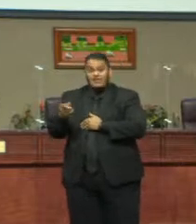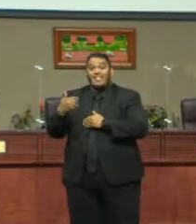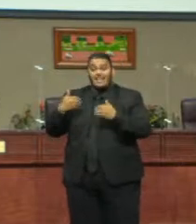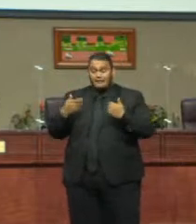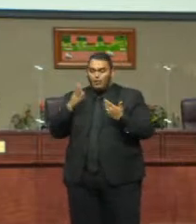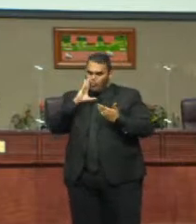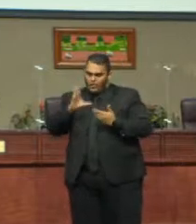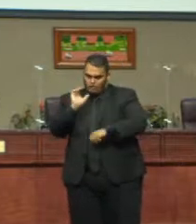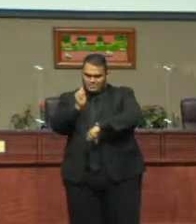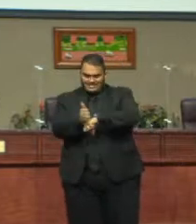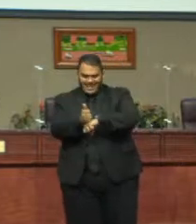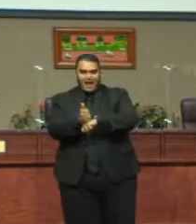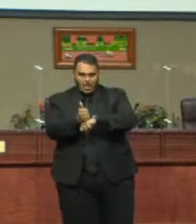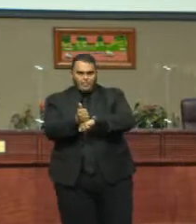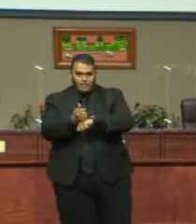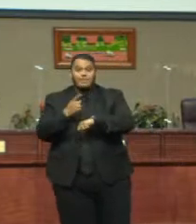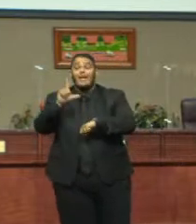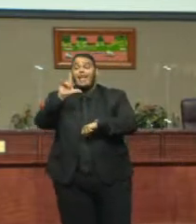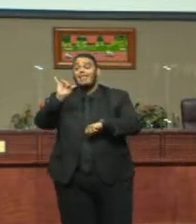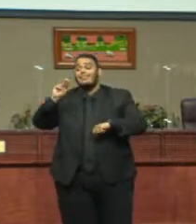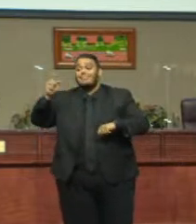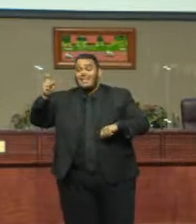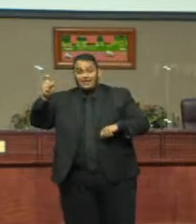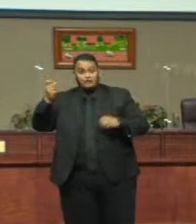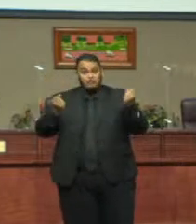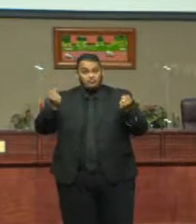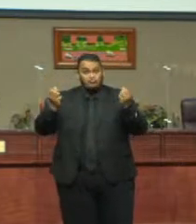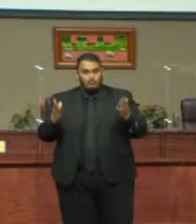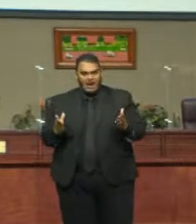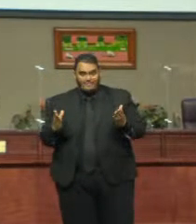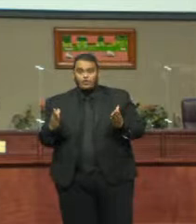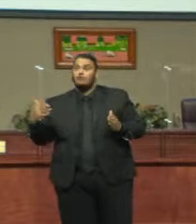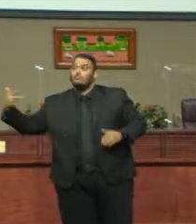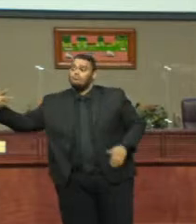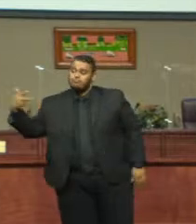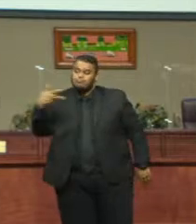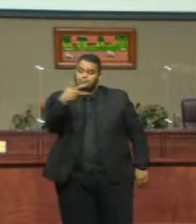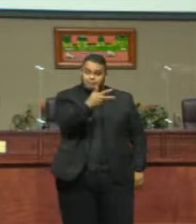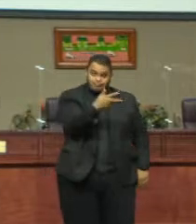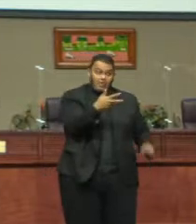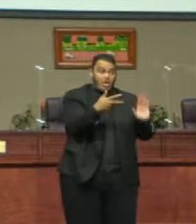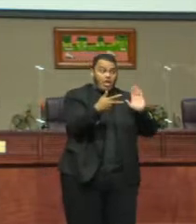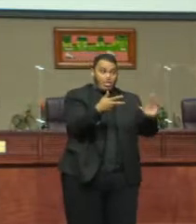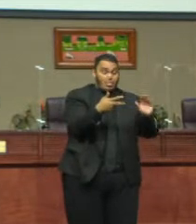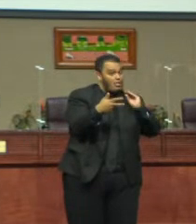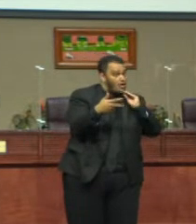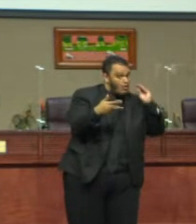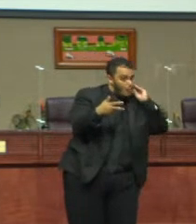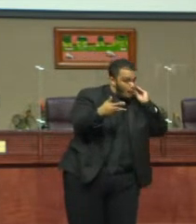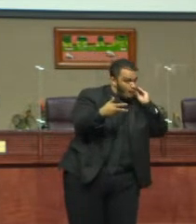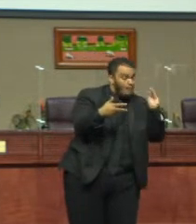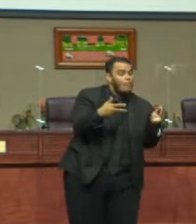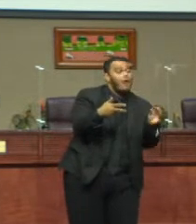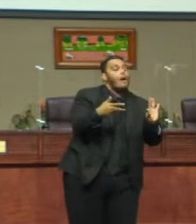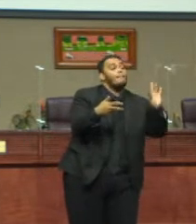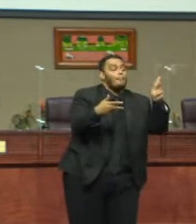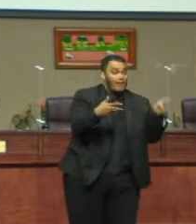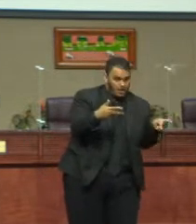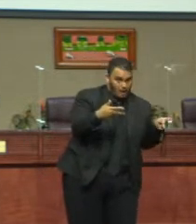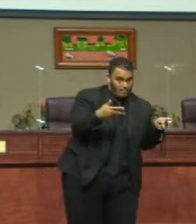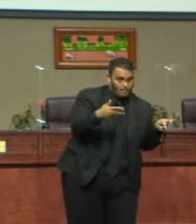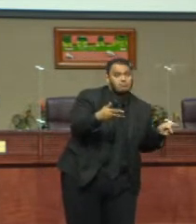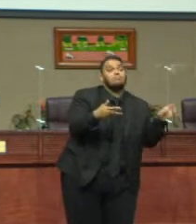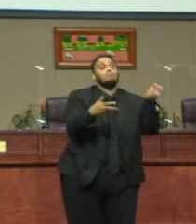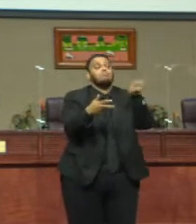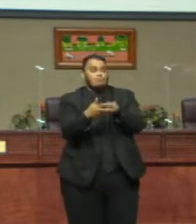rider at their residence and drive them to the convention center. The Links driver will then wait in the vehicle